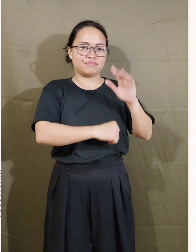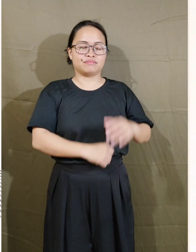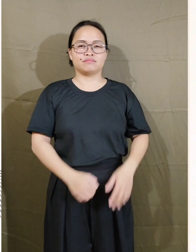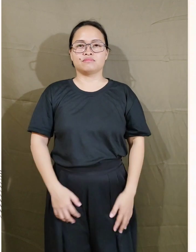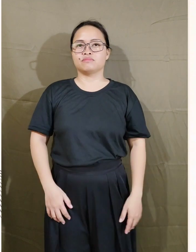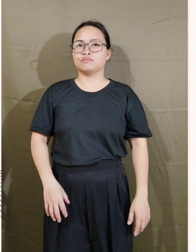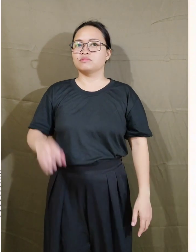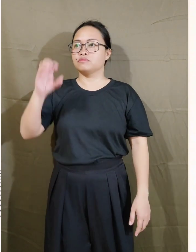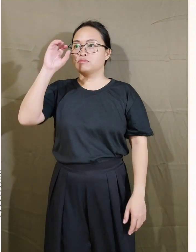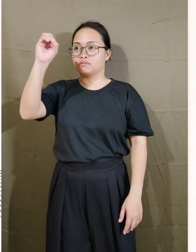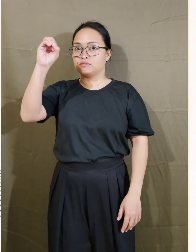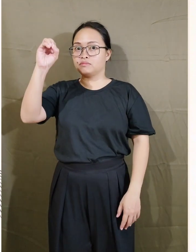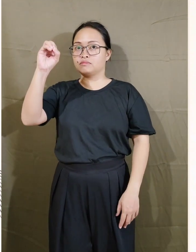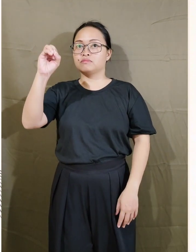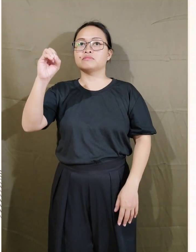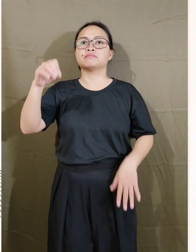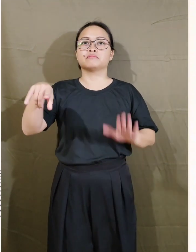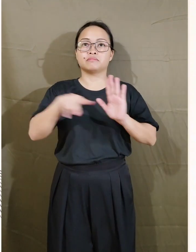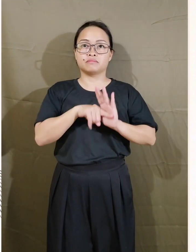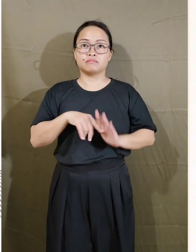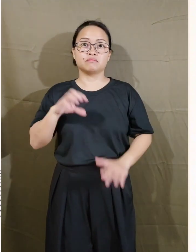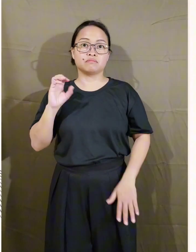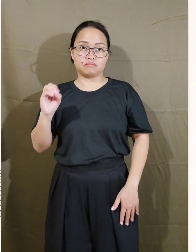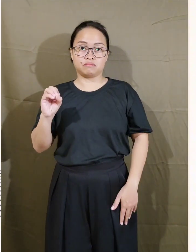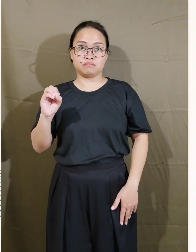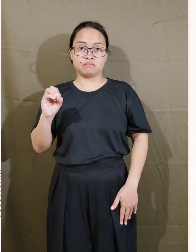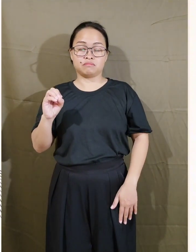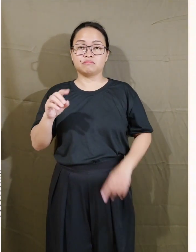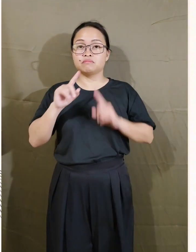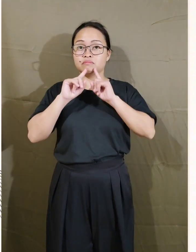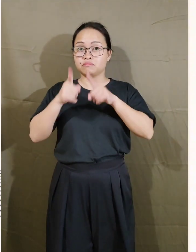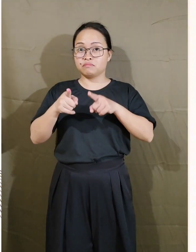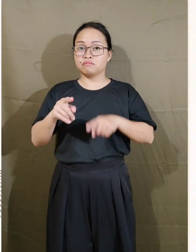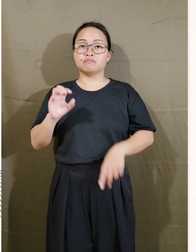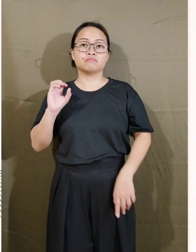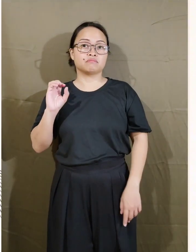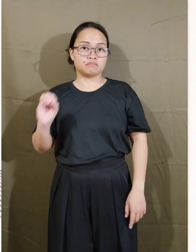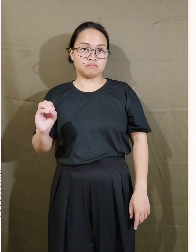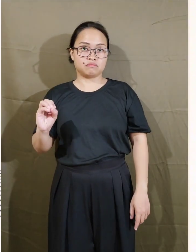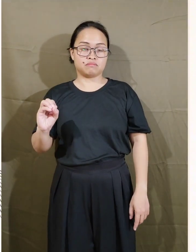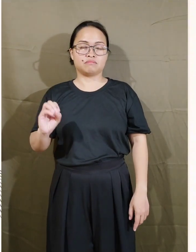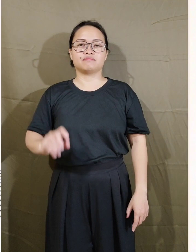0, of course, the answer is 0.